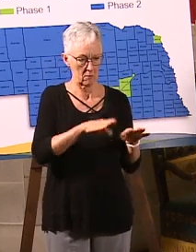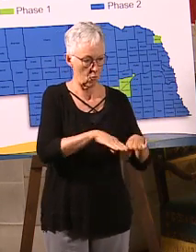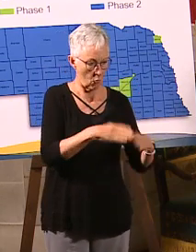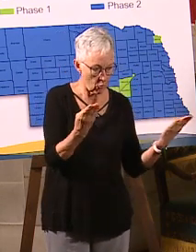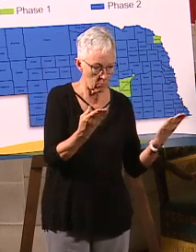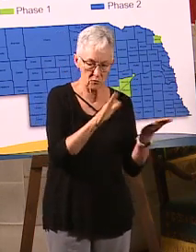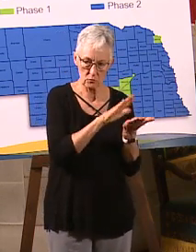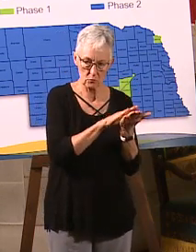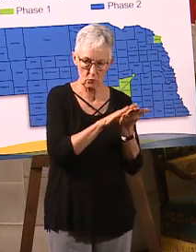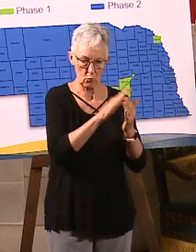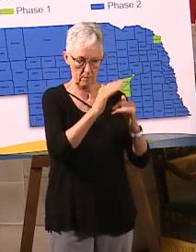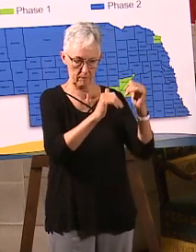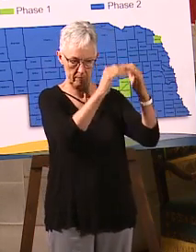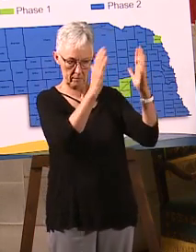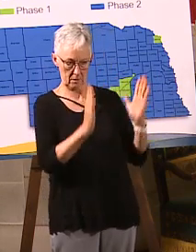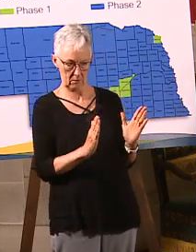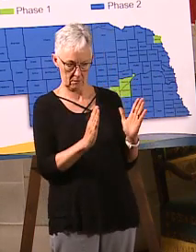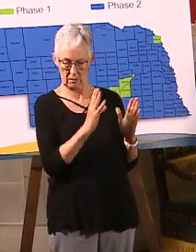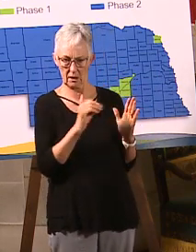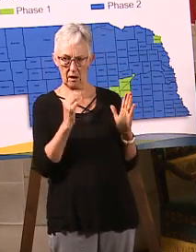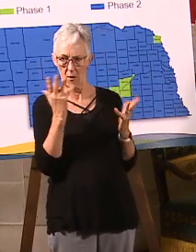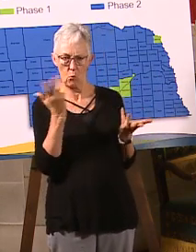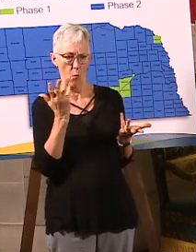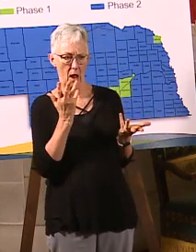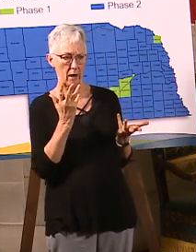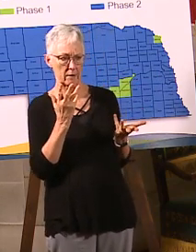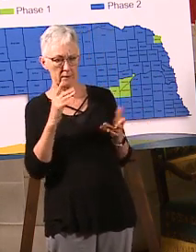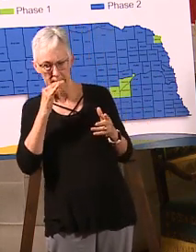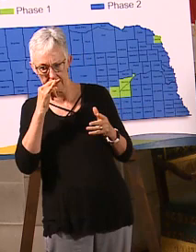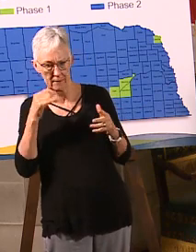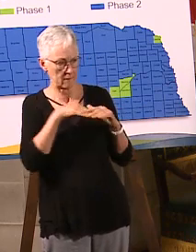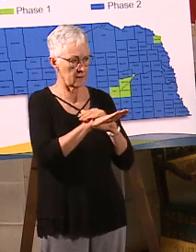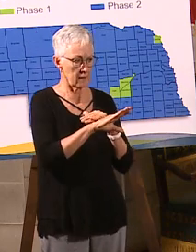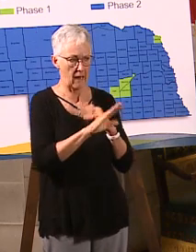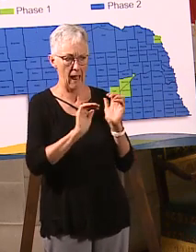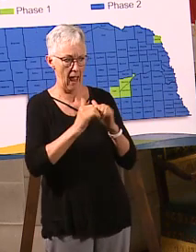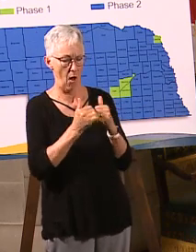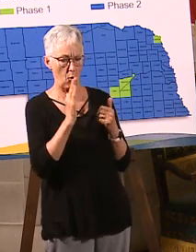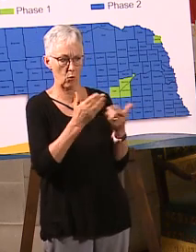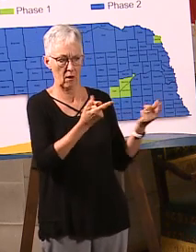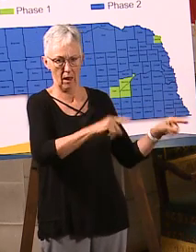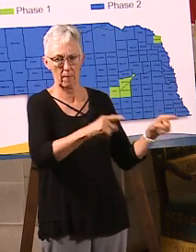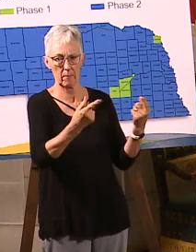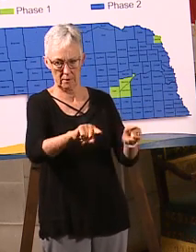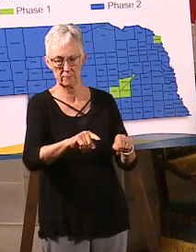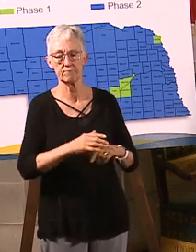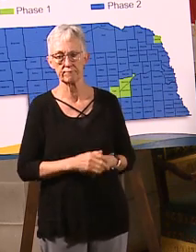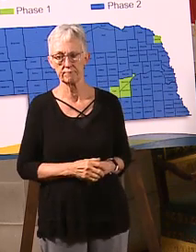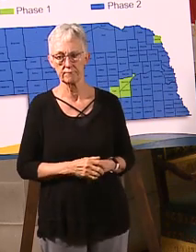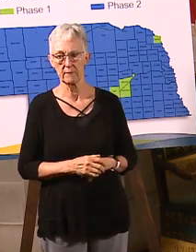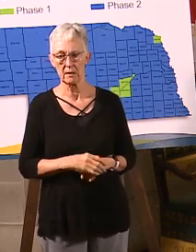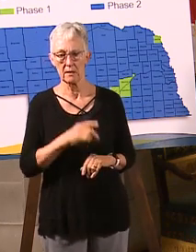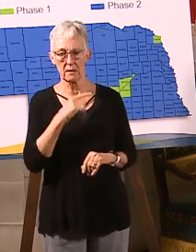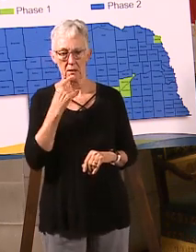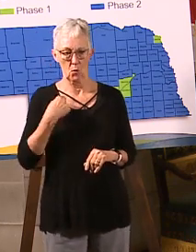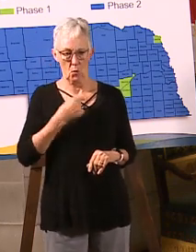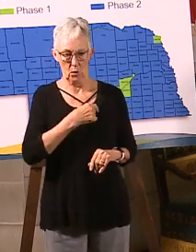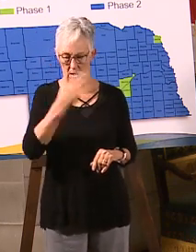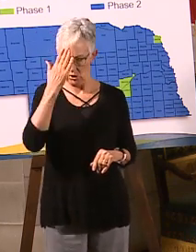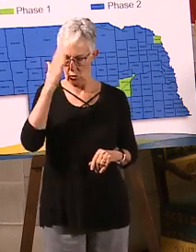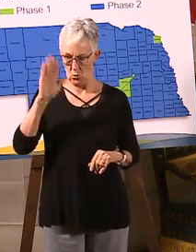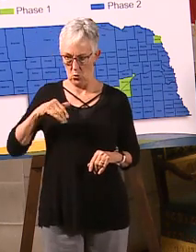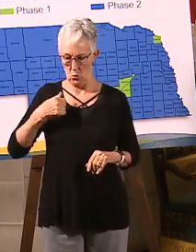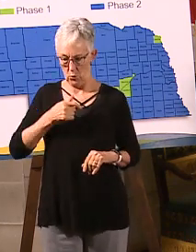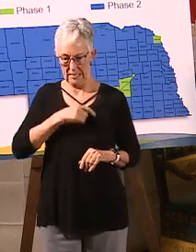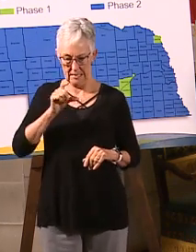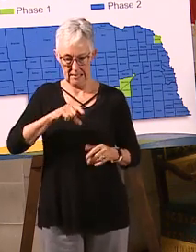like, what all of the procedures need to be across the board. And we've talked for a long time that we need to learn in summer, and not just our